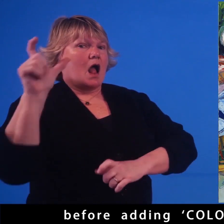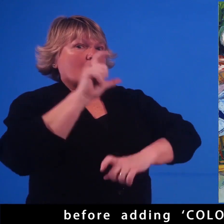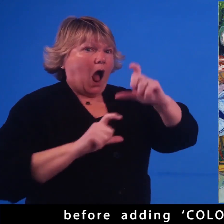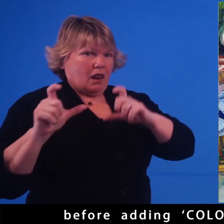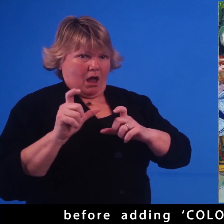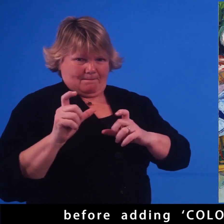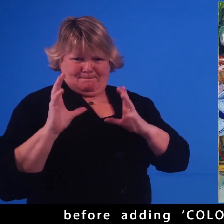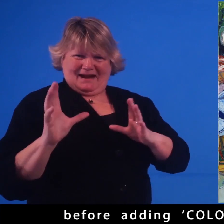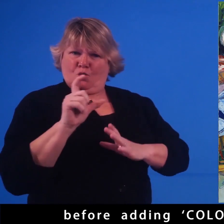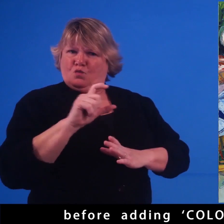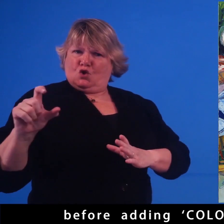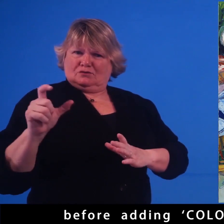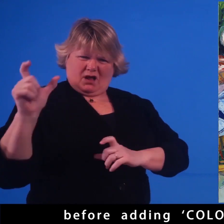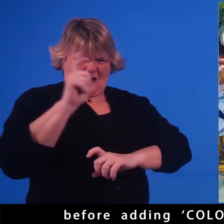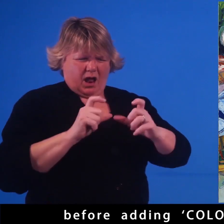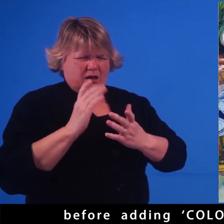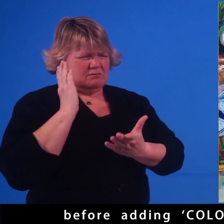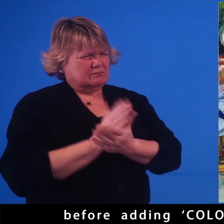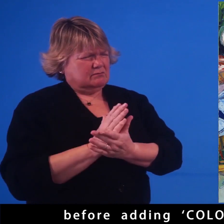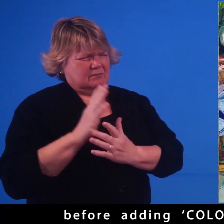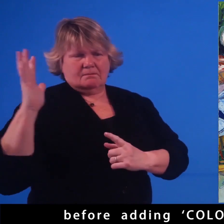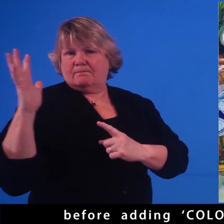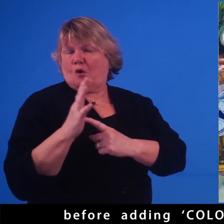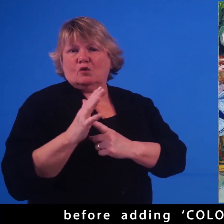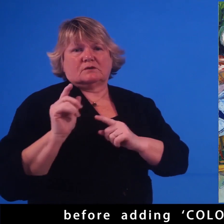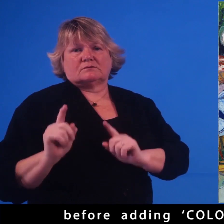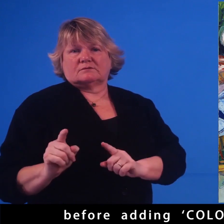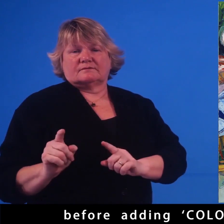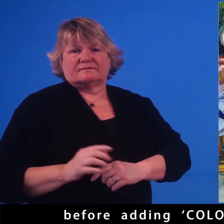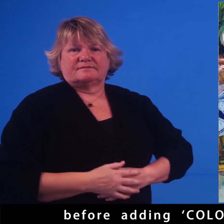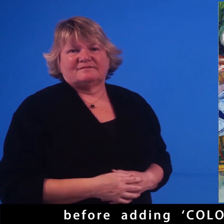Before adding, colour was so important.